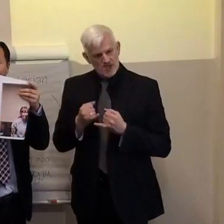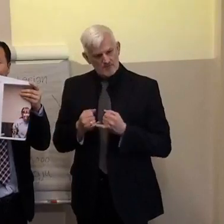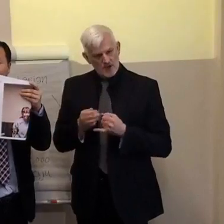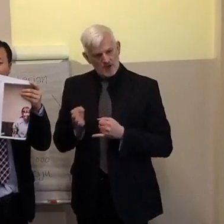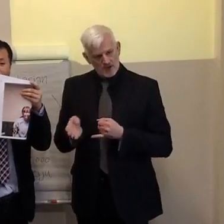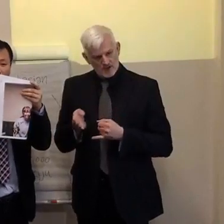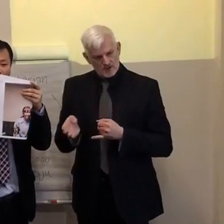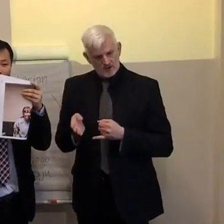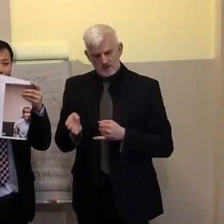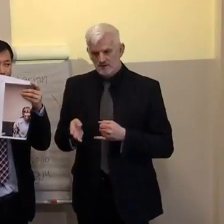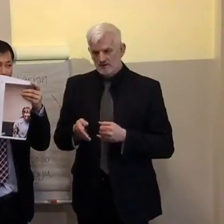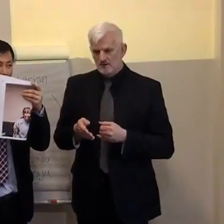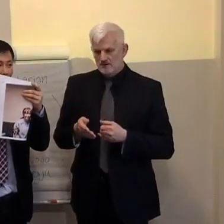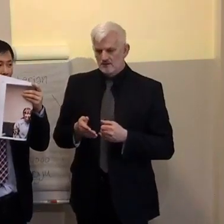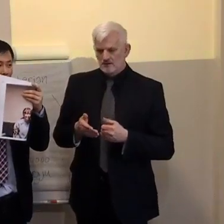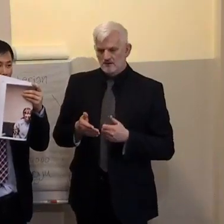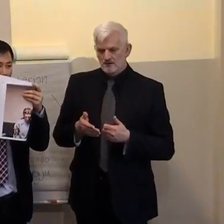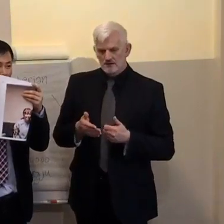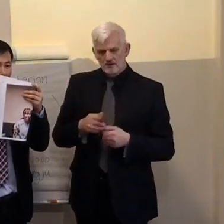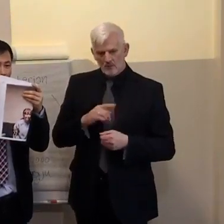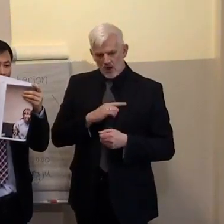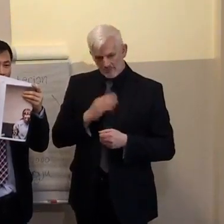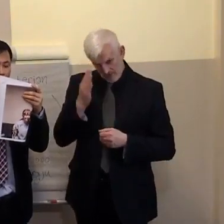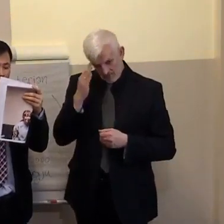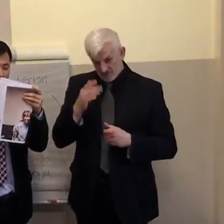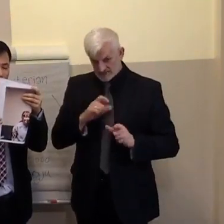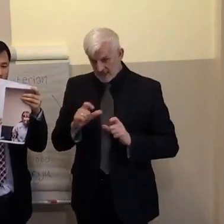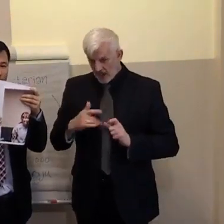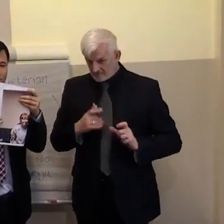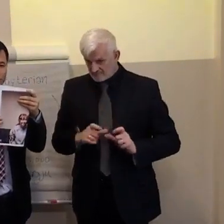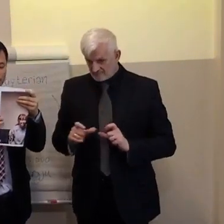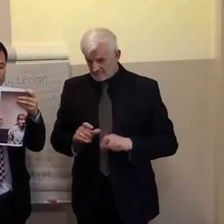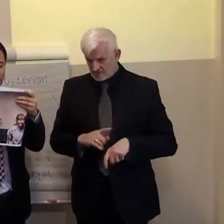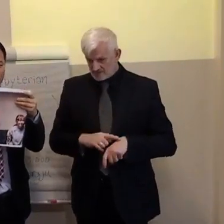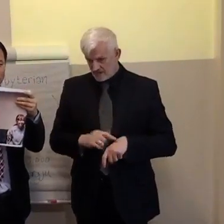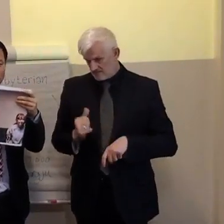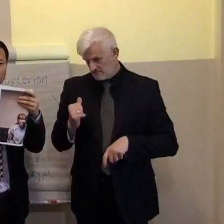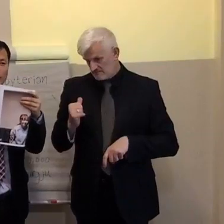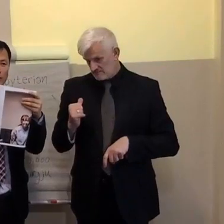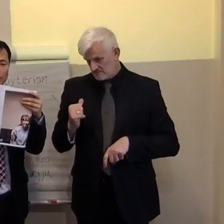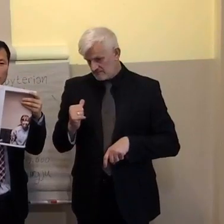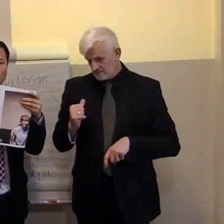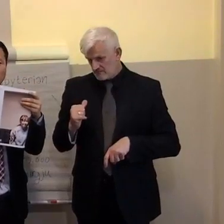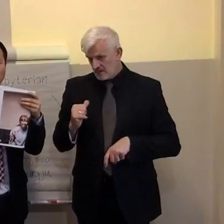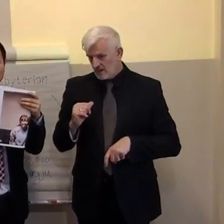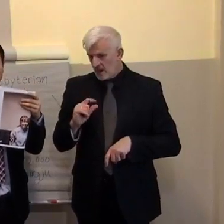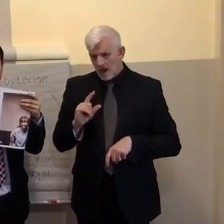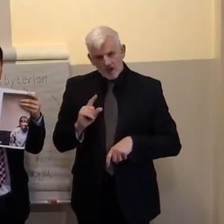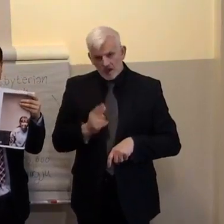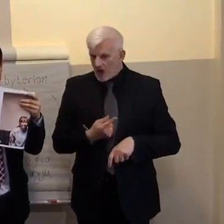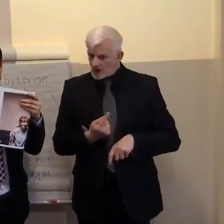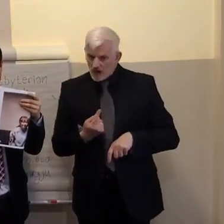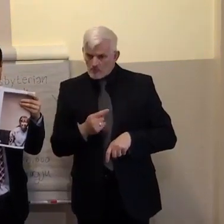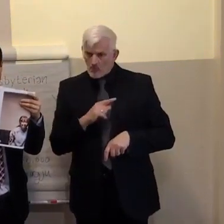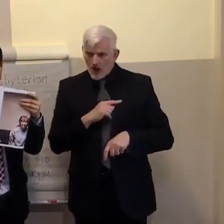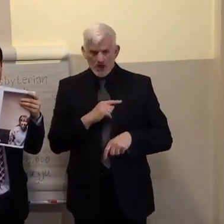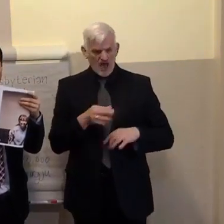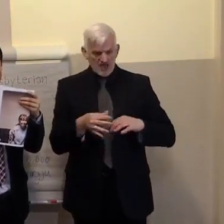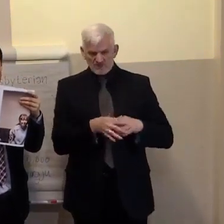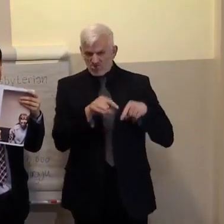Until mother is still alive at the time. But she couldn't come because of her husband's persecution.